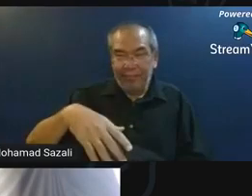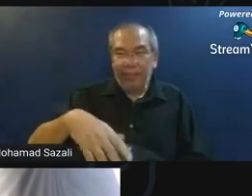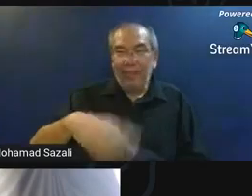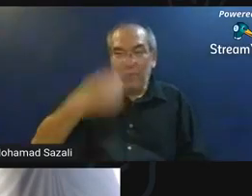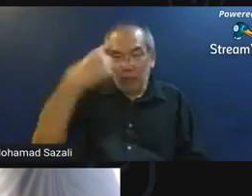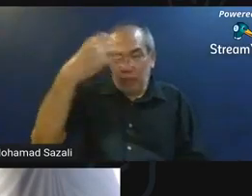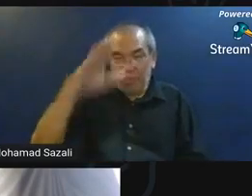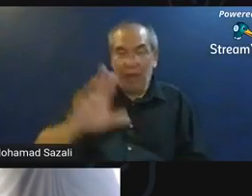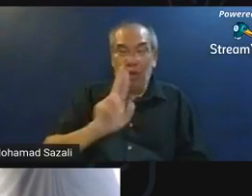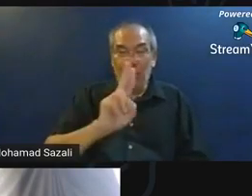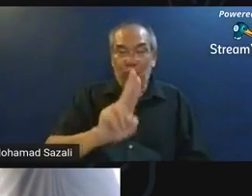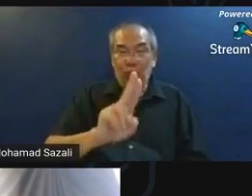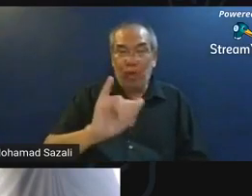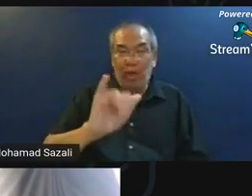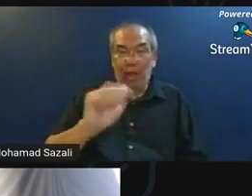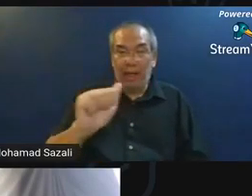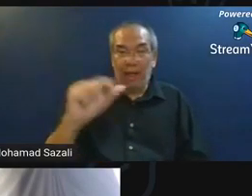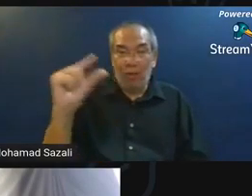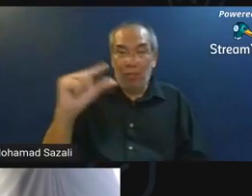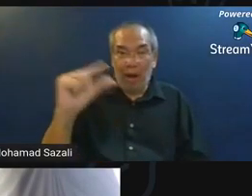for URA Pago.